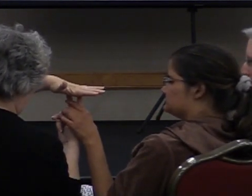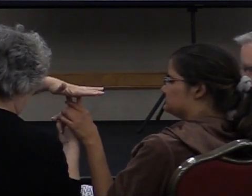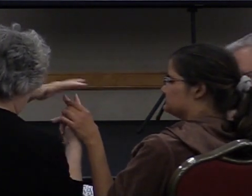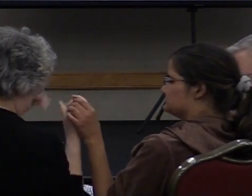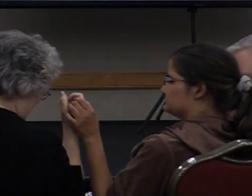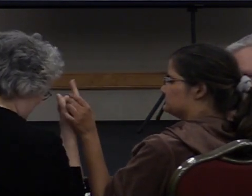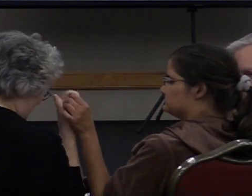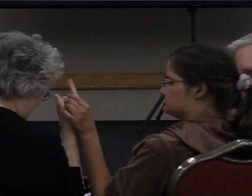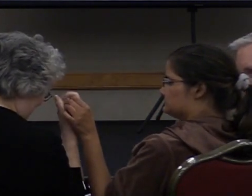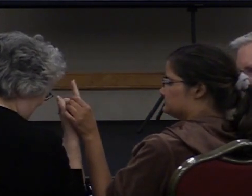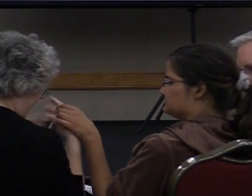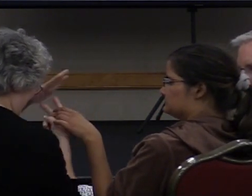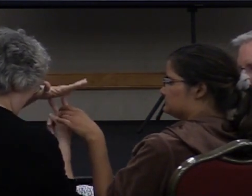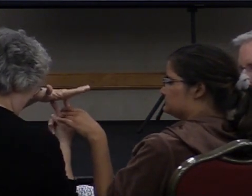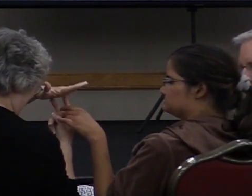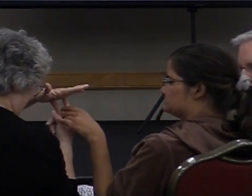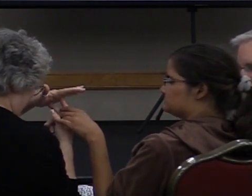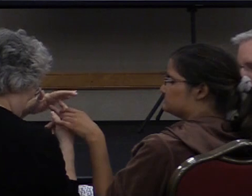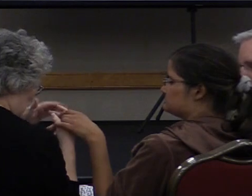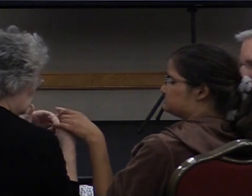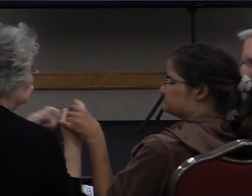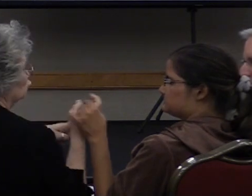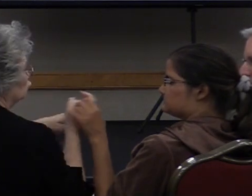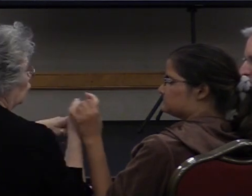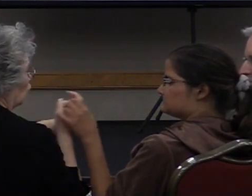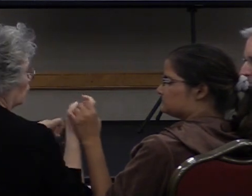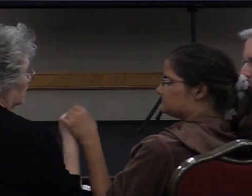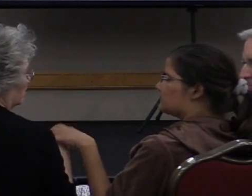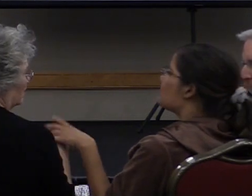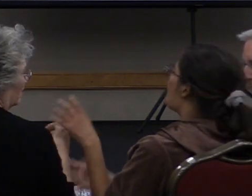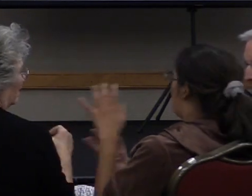you guys. Bye-bye.